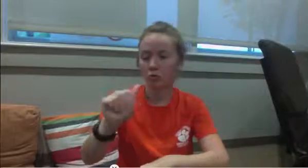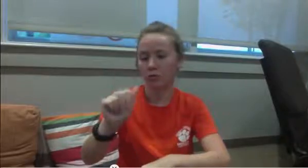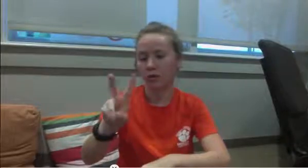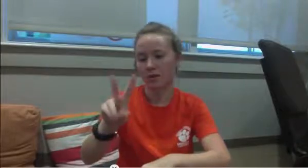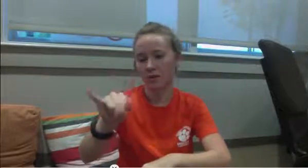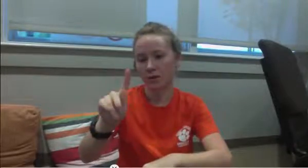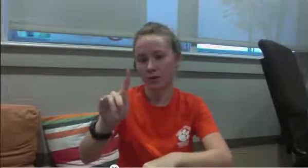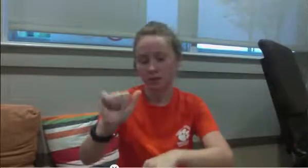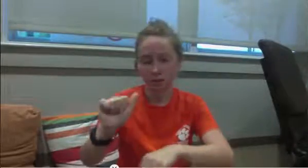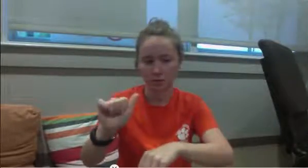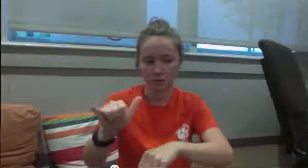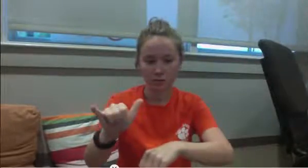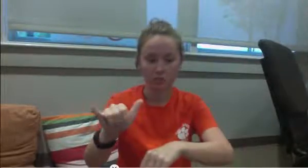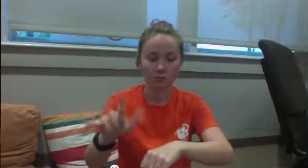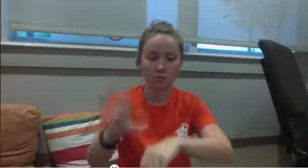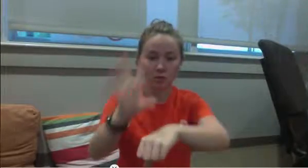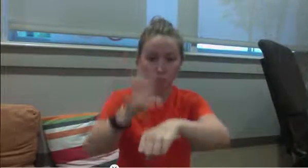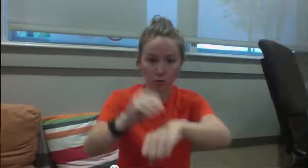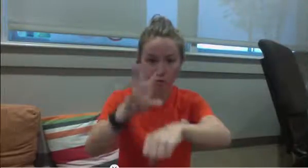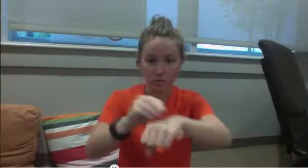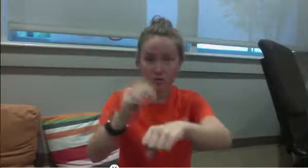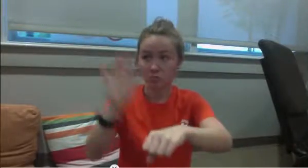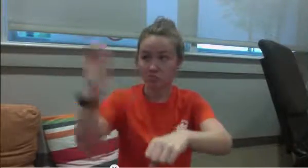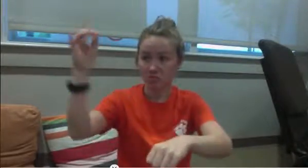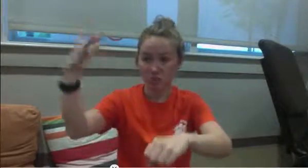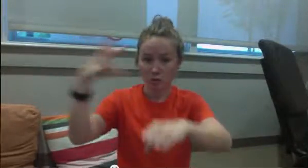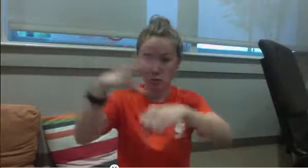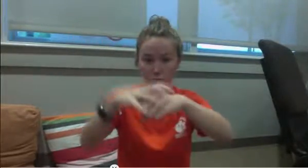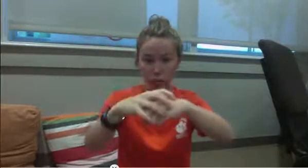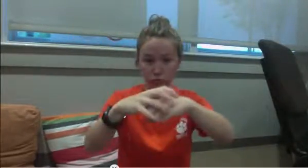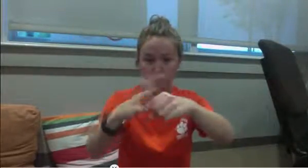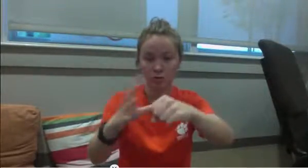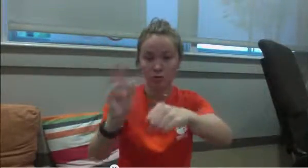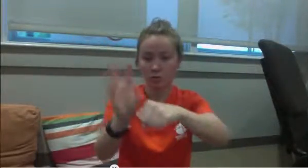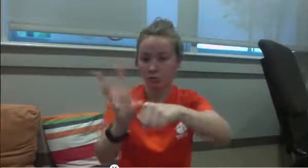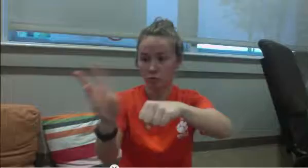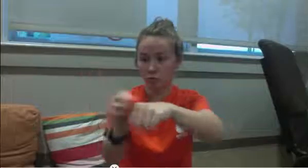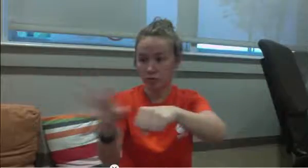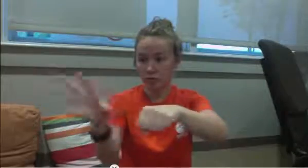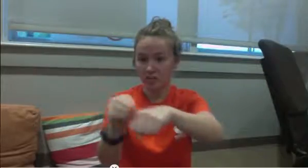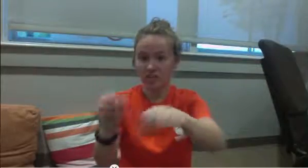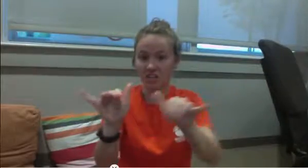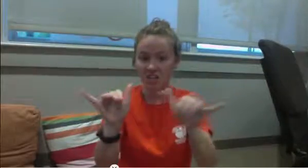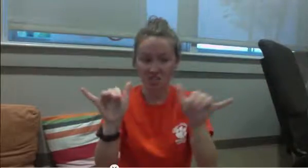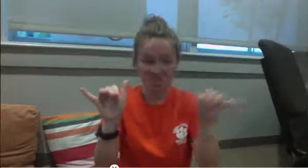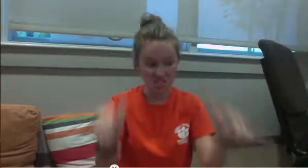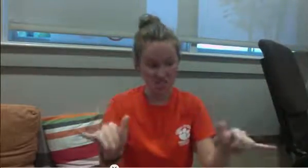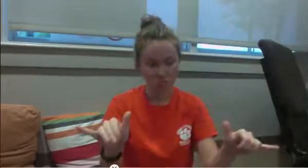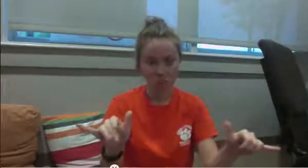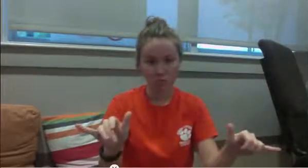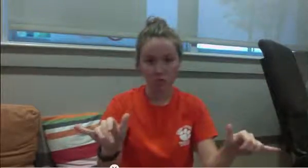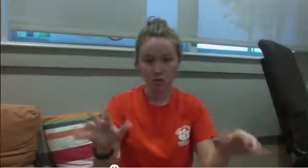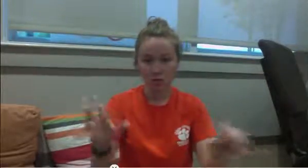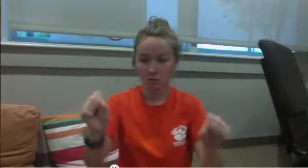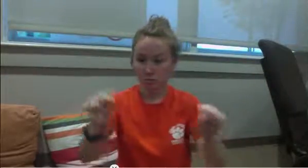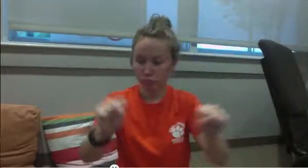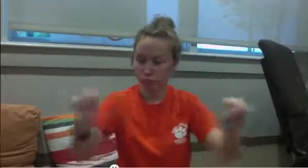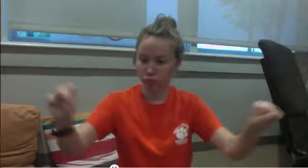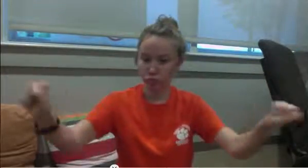So it also gives off gravity, which pulls and keeps